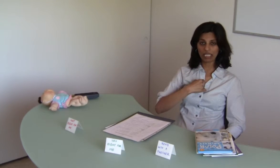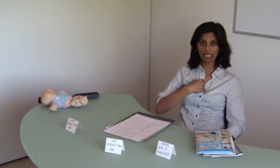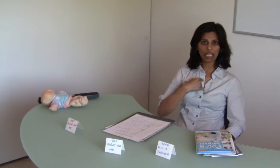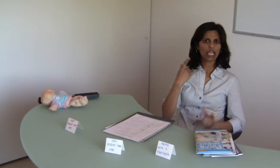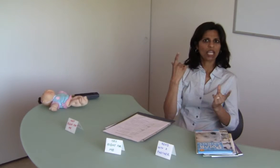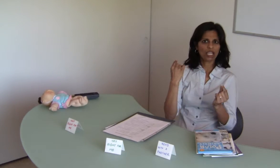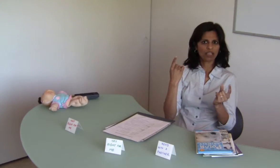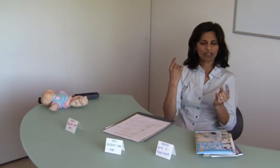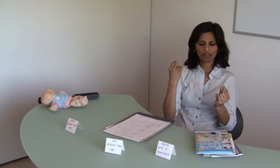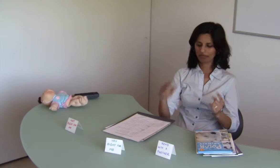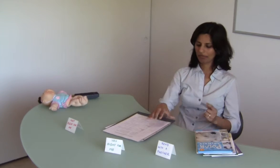me,